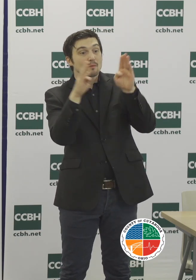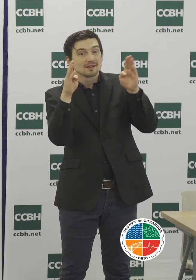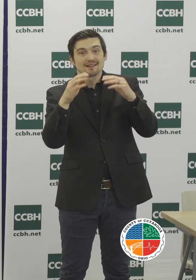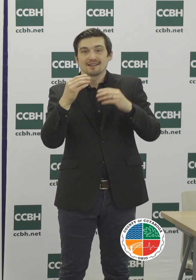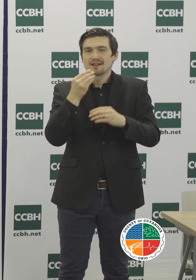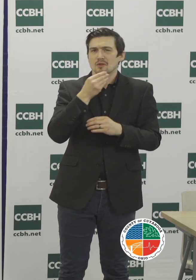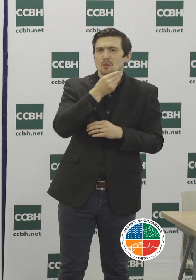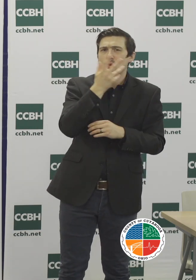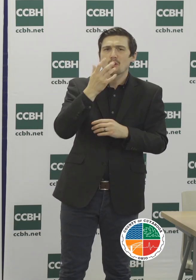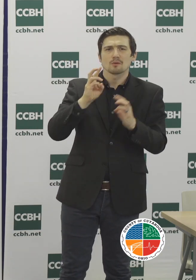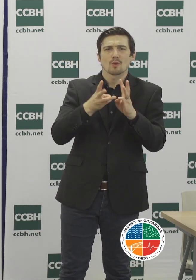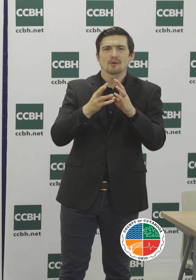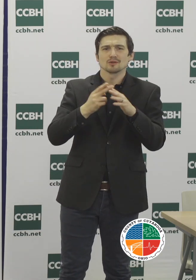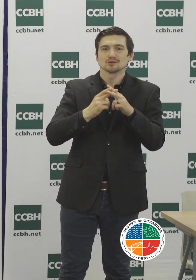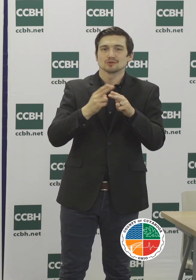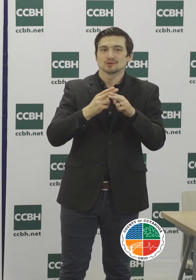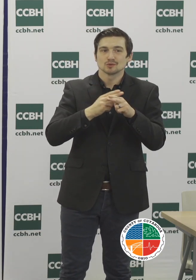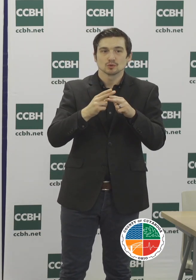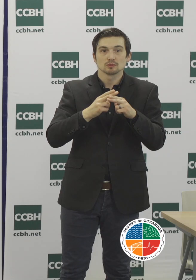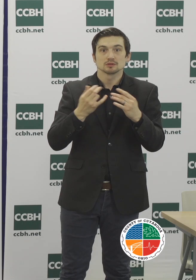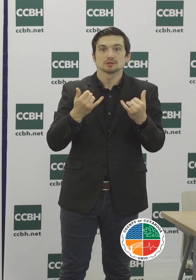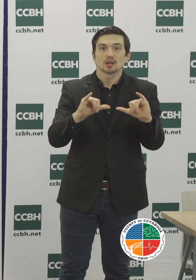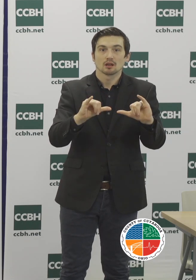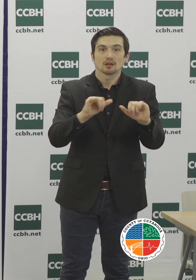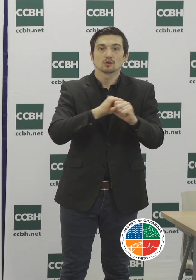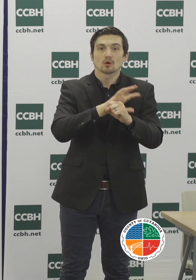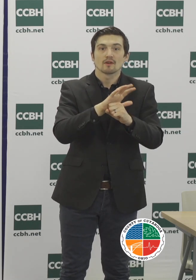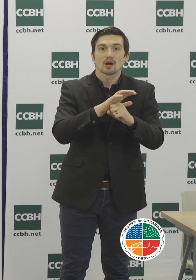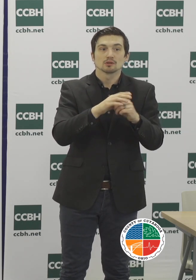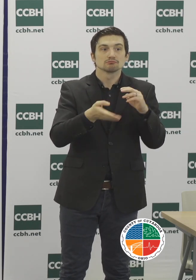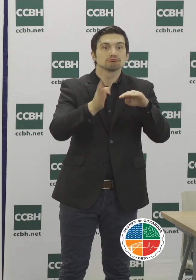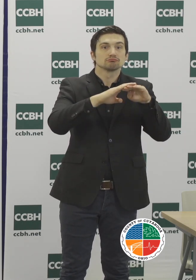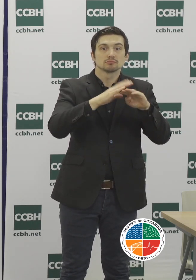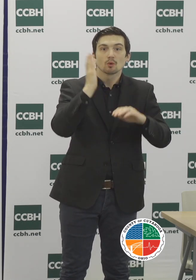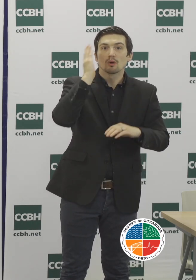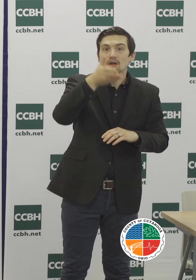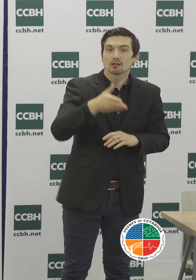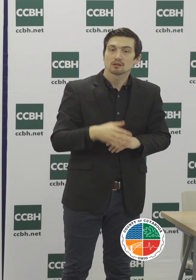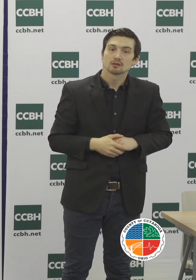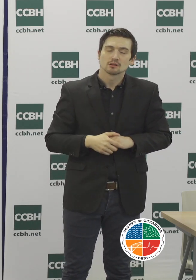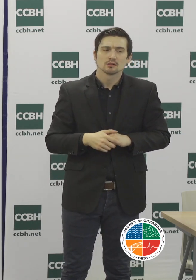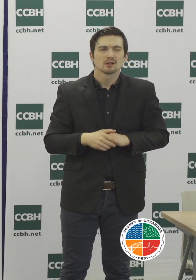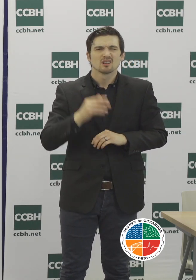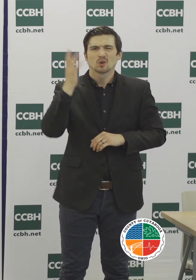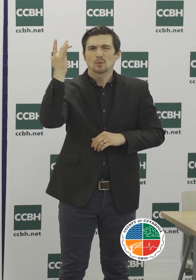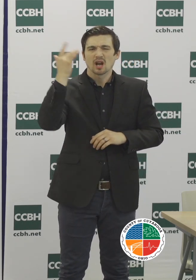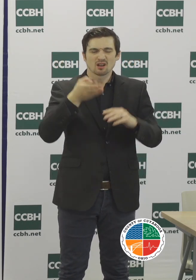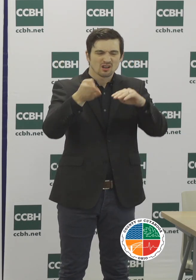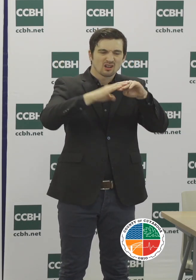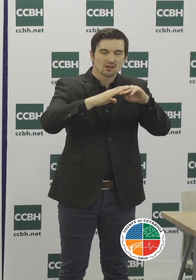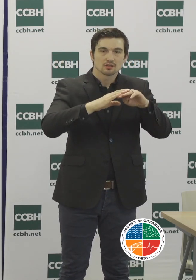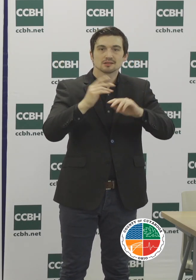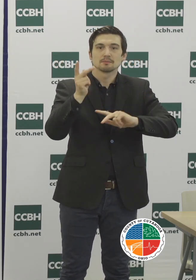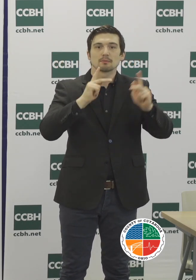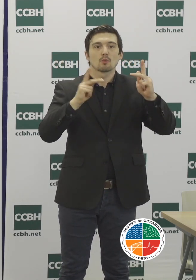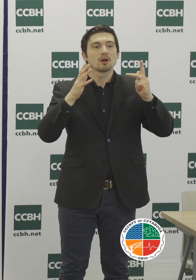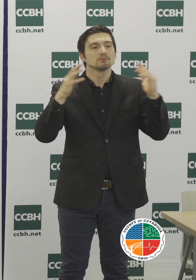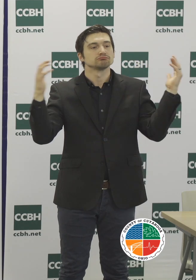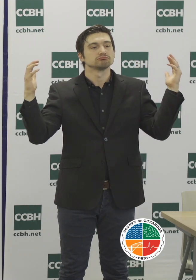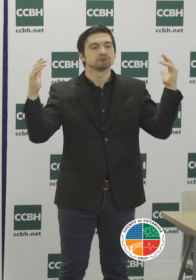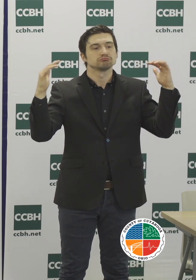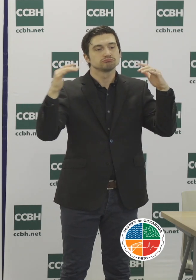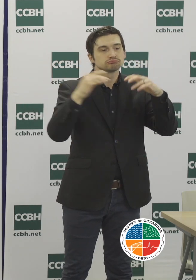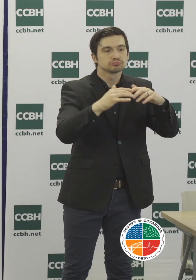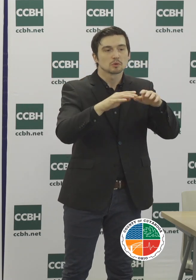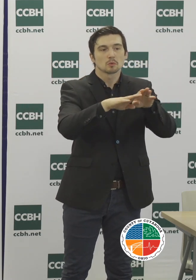us that we're all grateful for. The predicted increase is based on Ohioans beginning to interact more as the opening of the state continues,